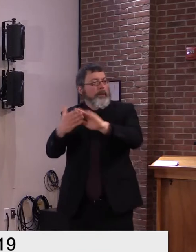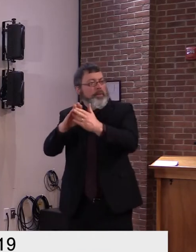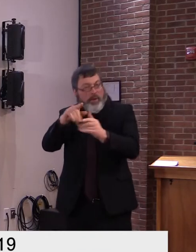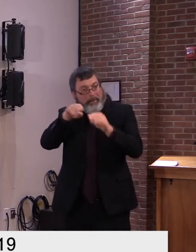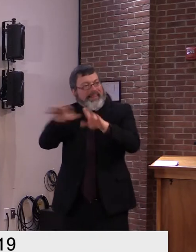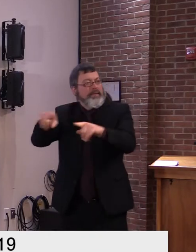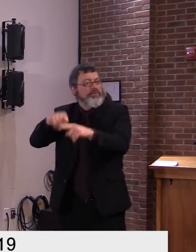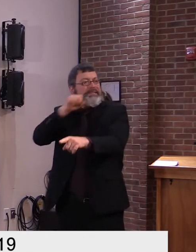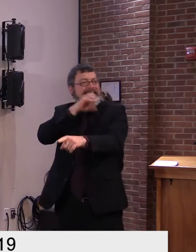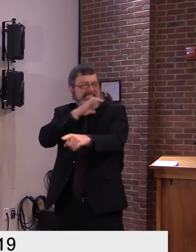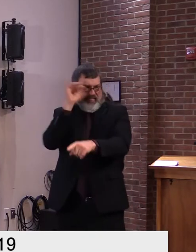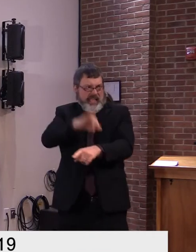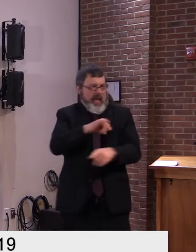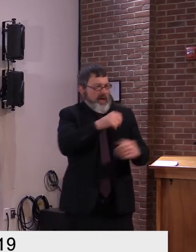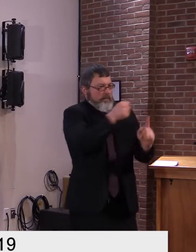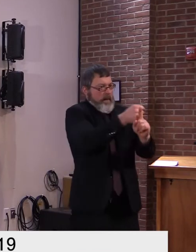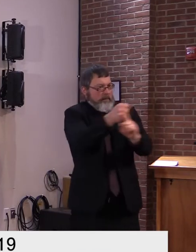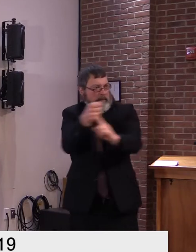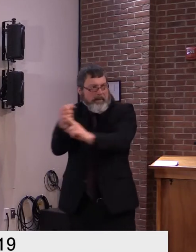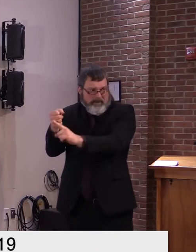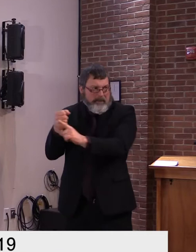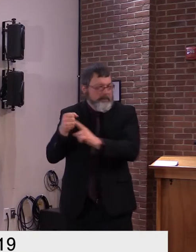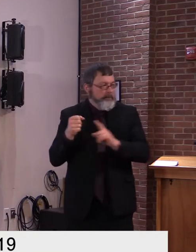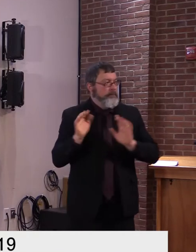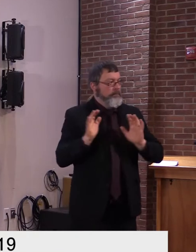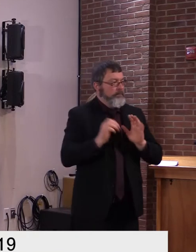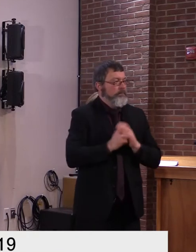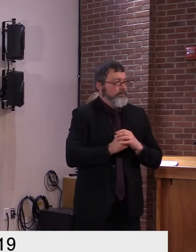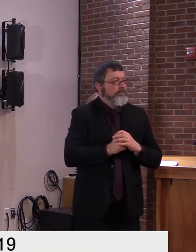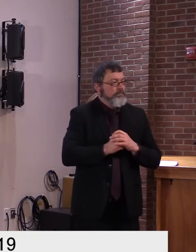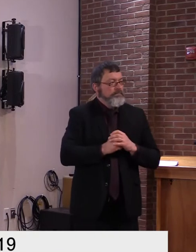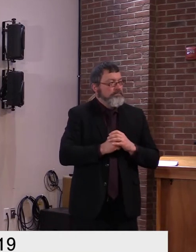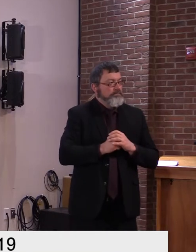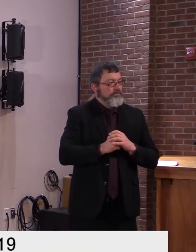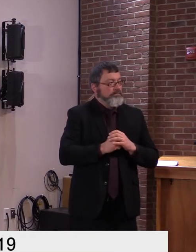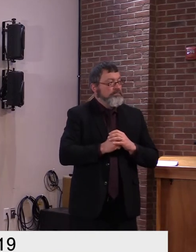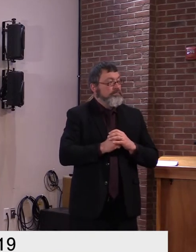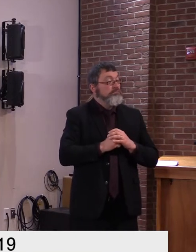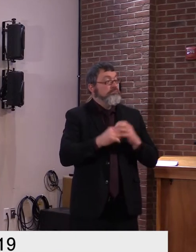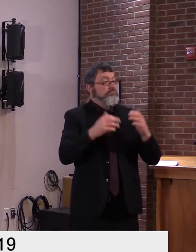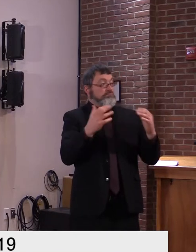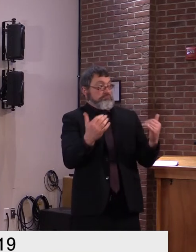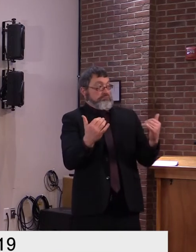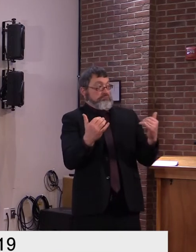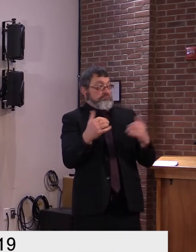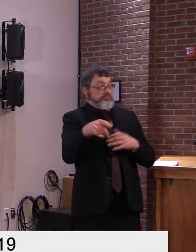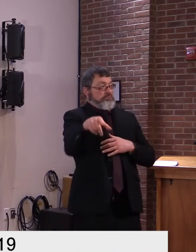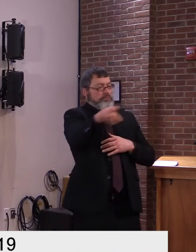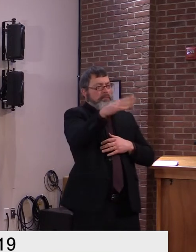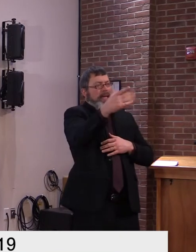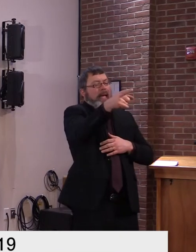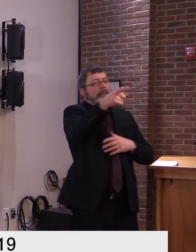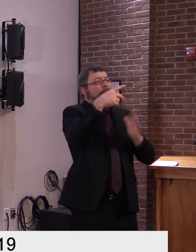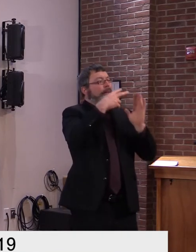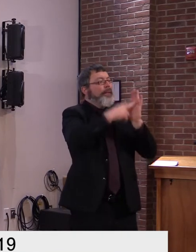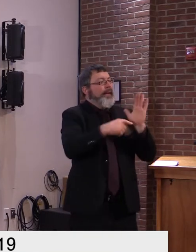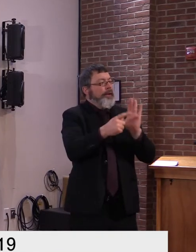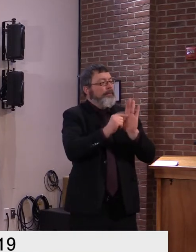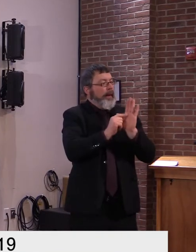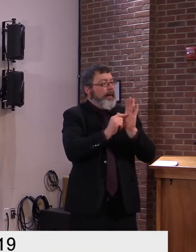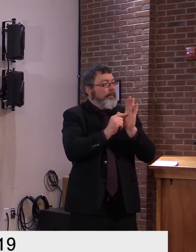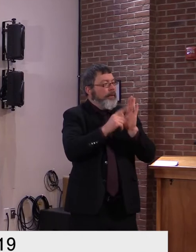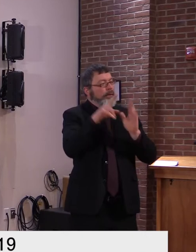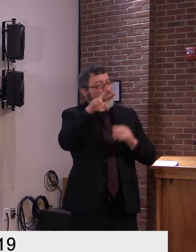about vaccination. The Moderna platform was endorsed by the FDA's advisory committee, and